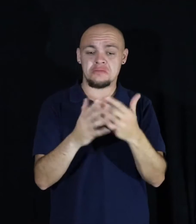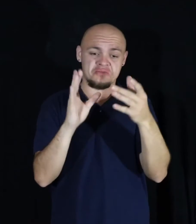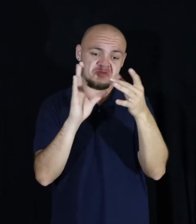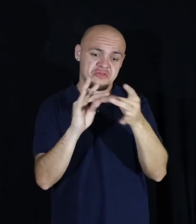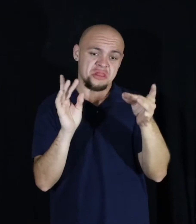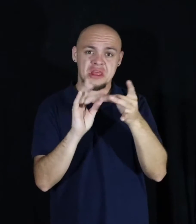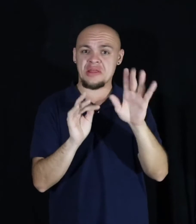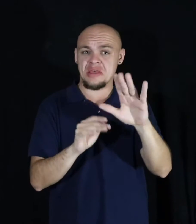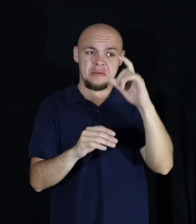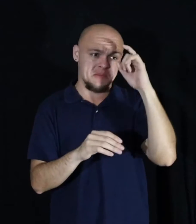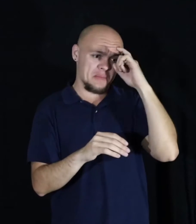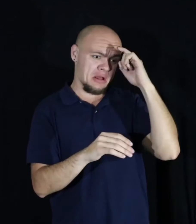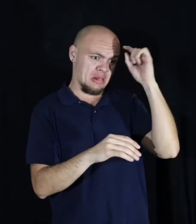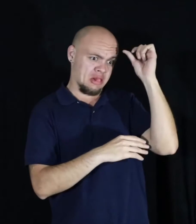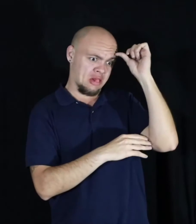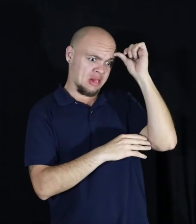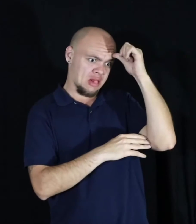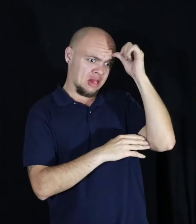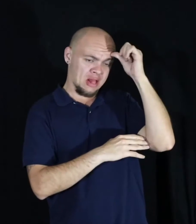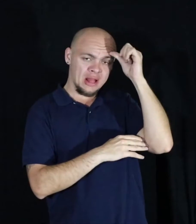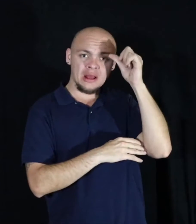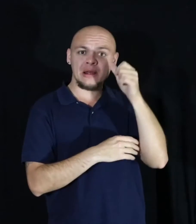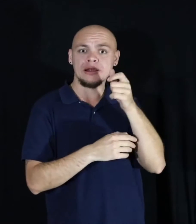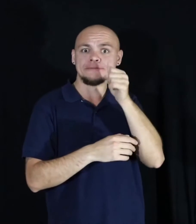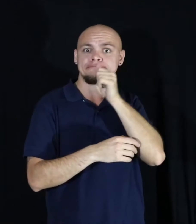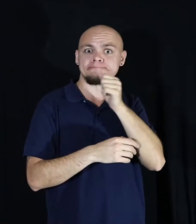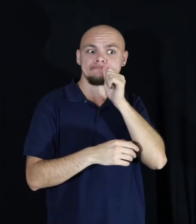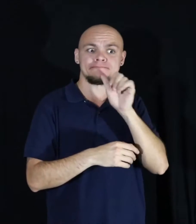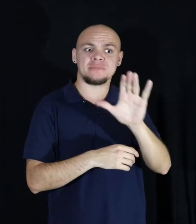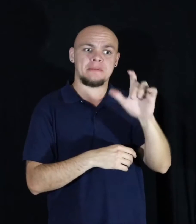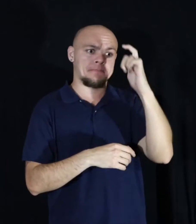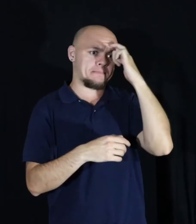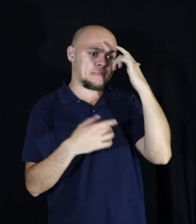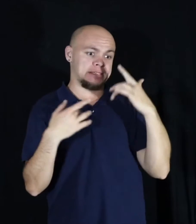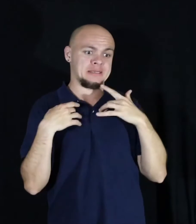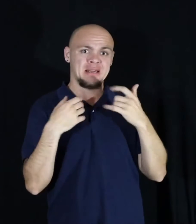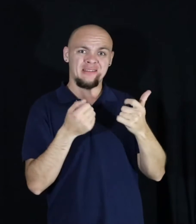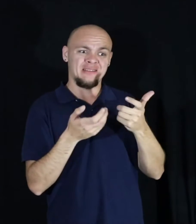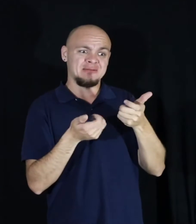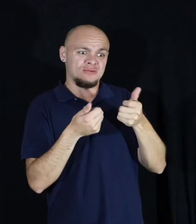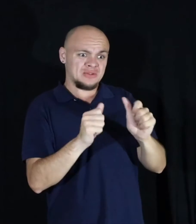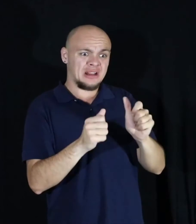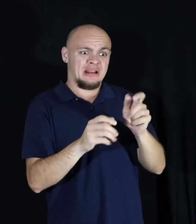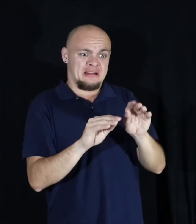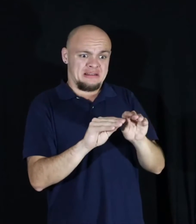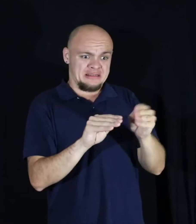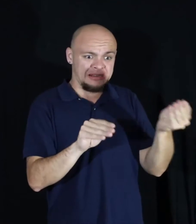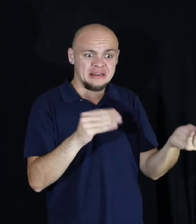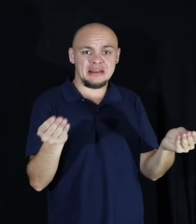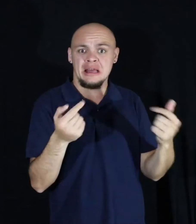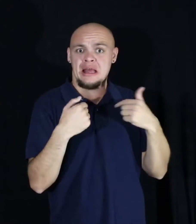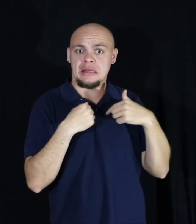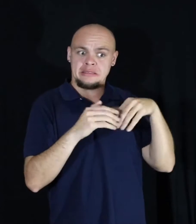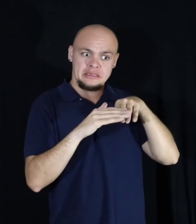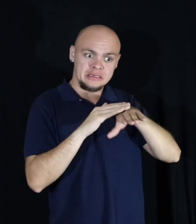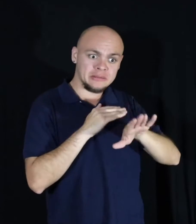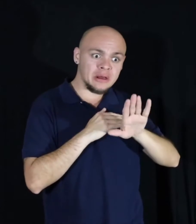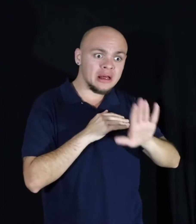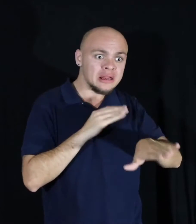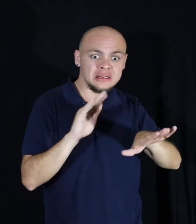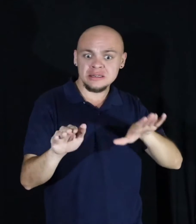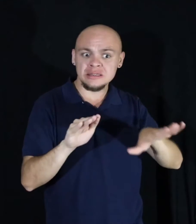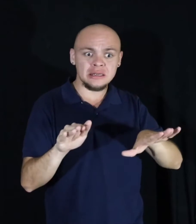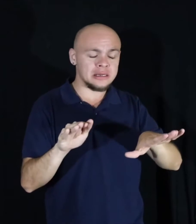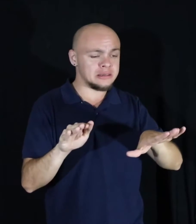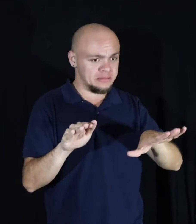embedded in their minds and how they deal and cope with their mental health. I come in and I tell them that, you know what?